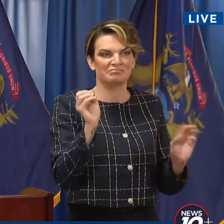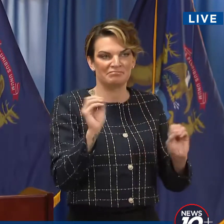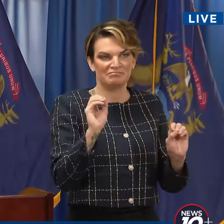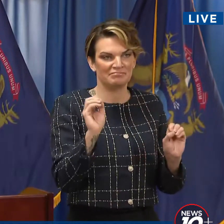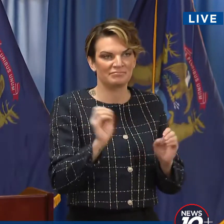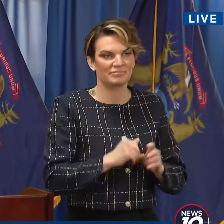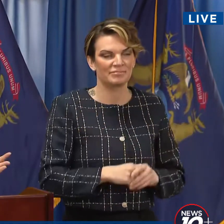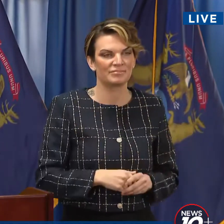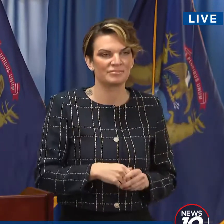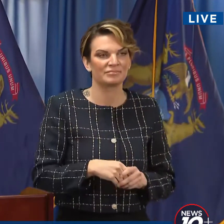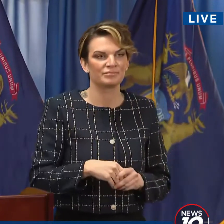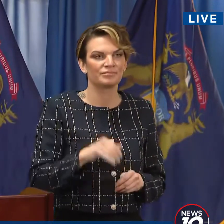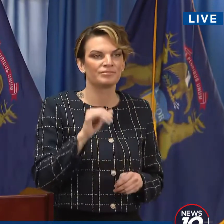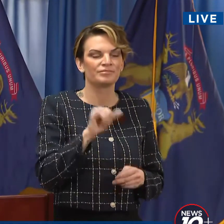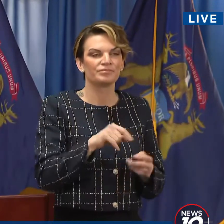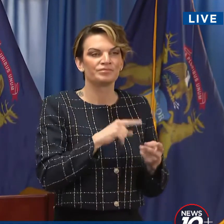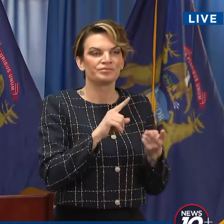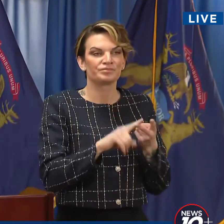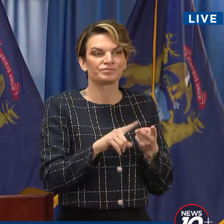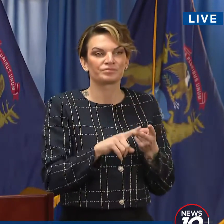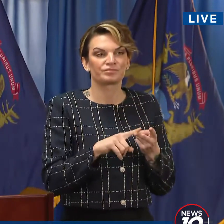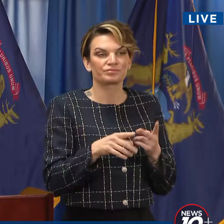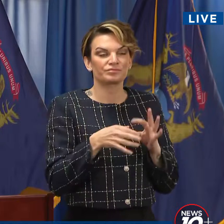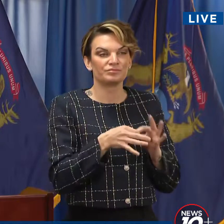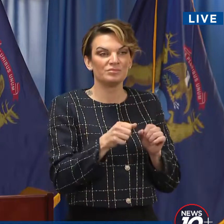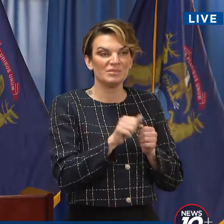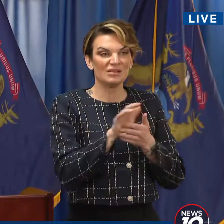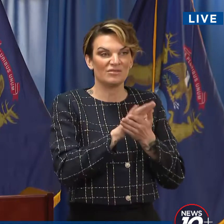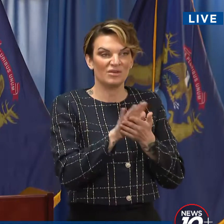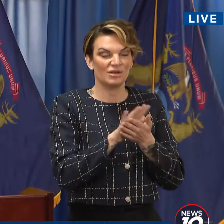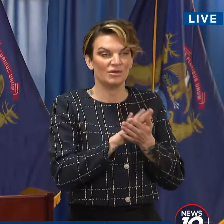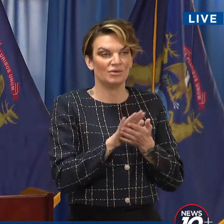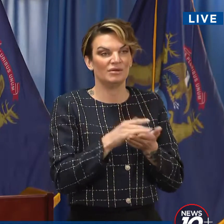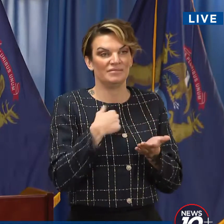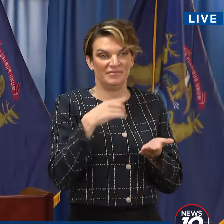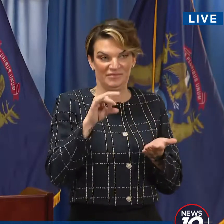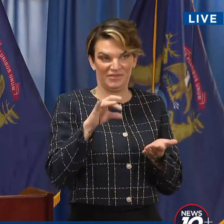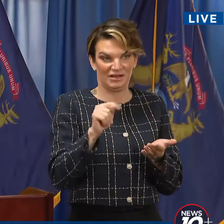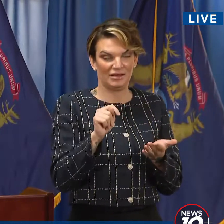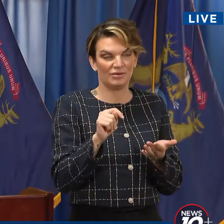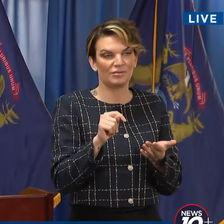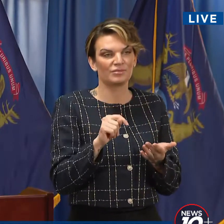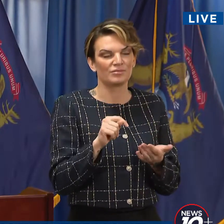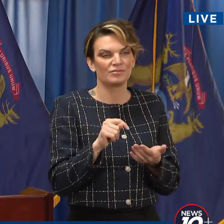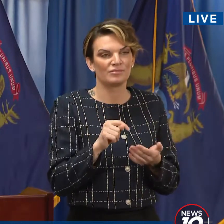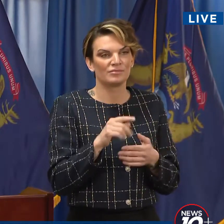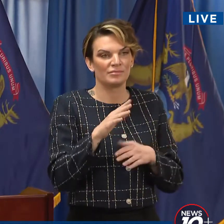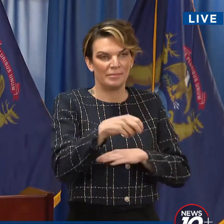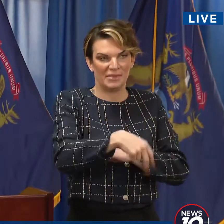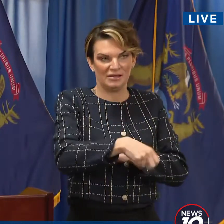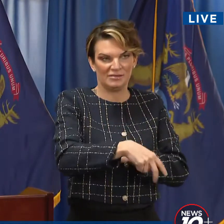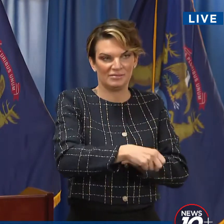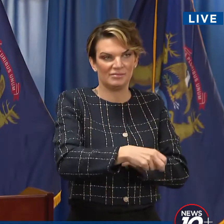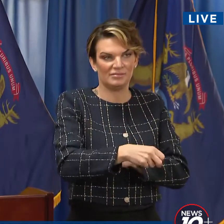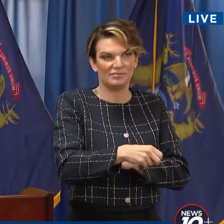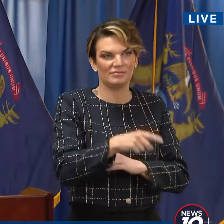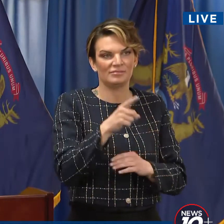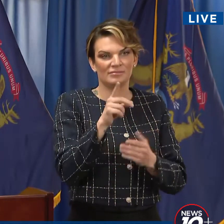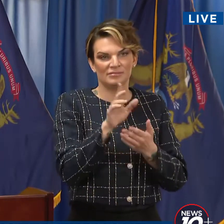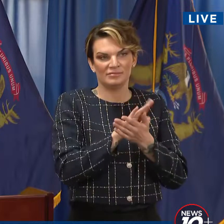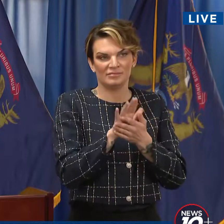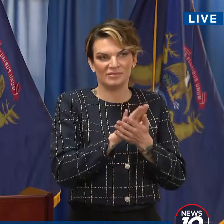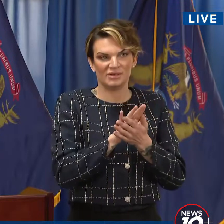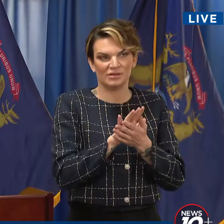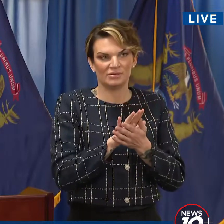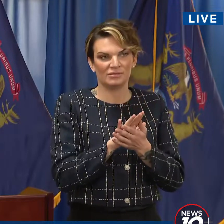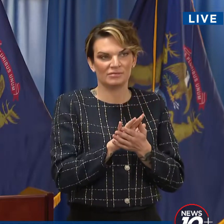arising. The second, with regards to the video, I learned of quickly or shortly after midnight. One view of the